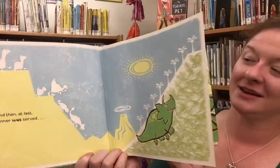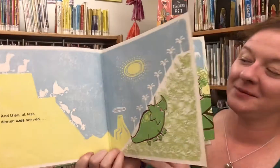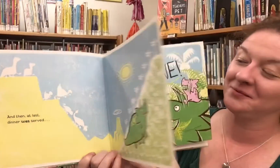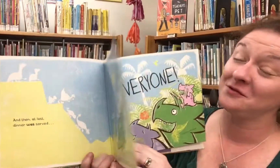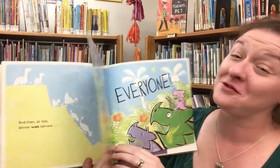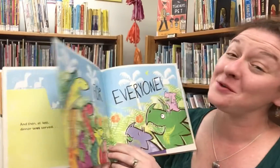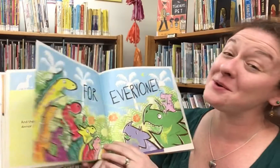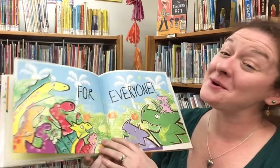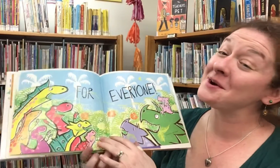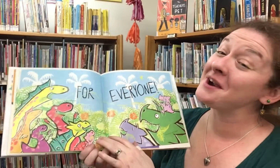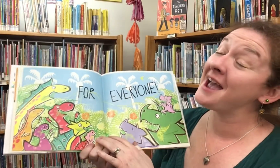for